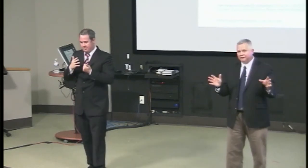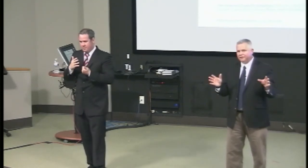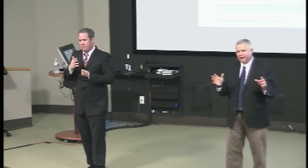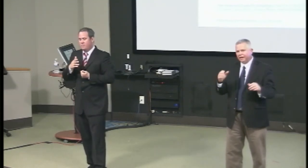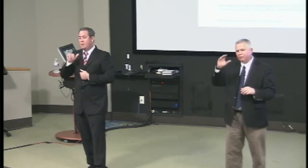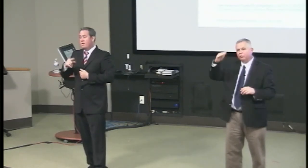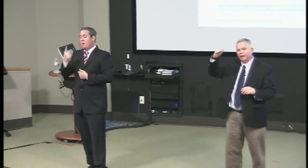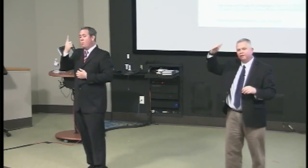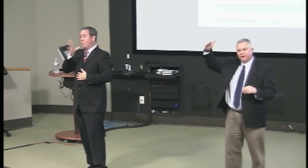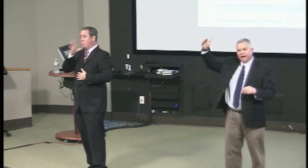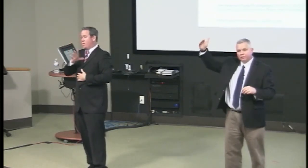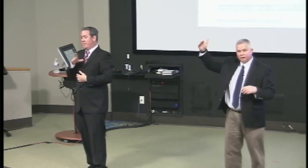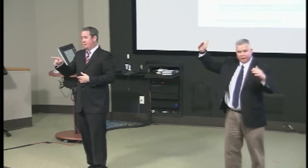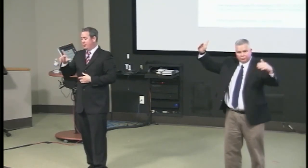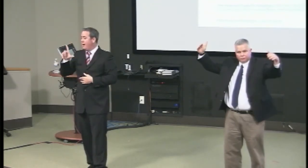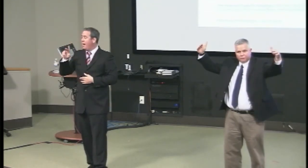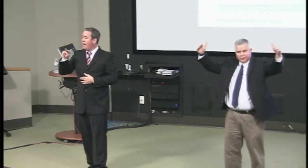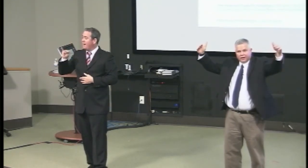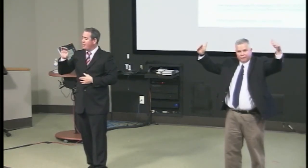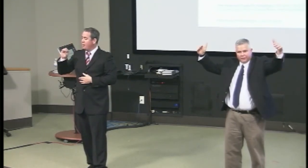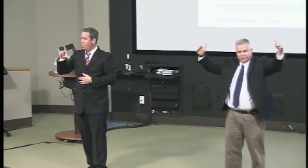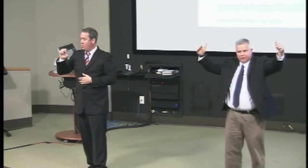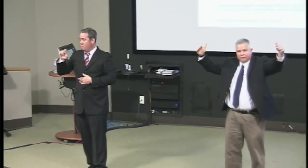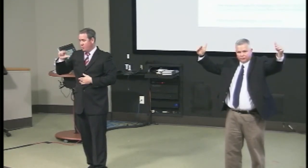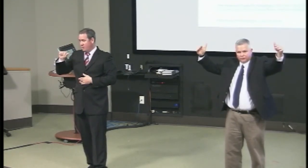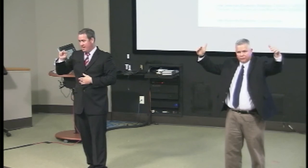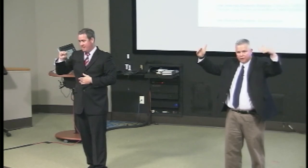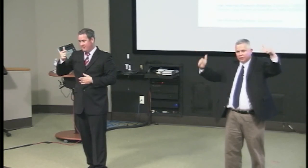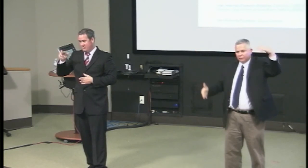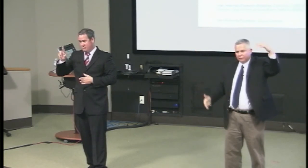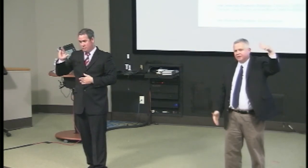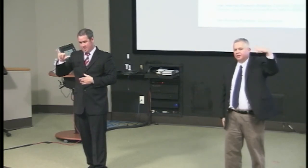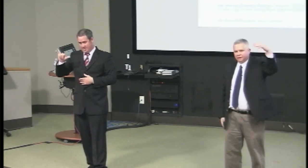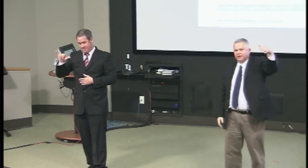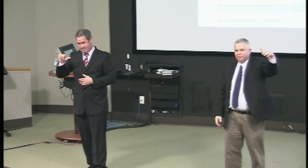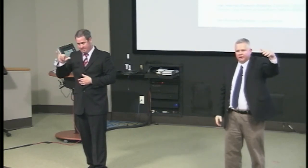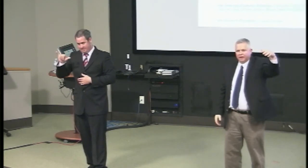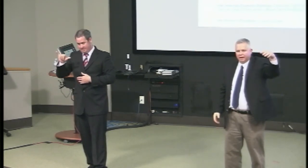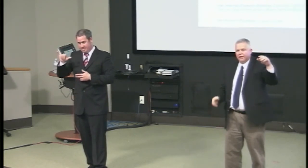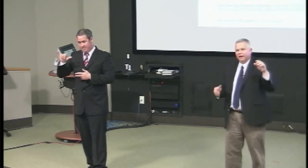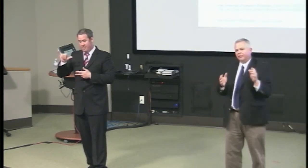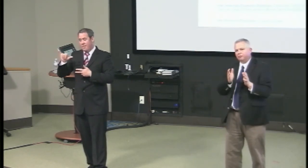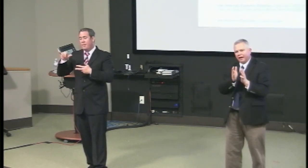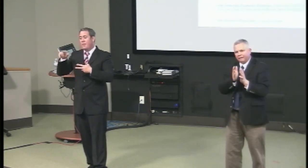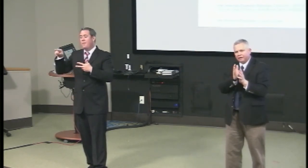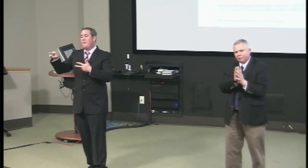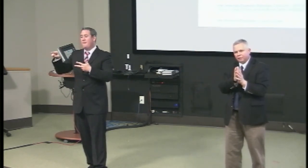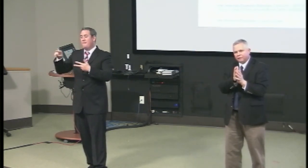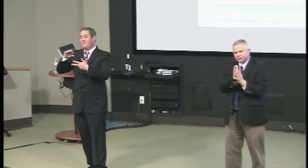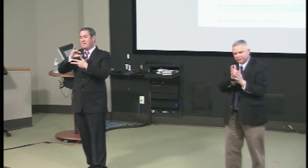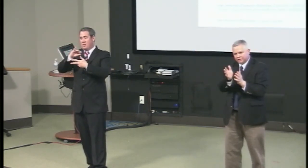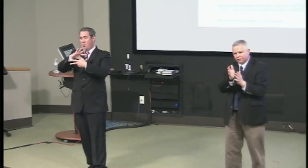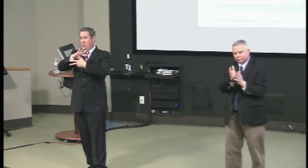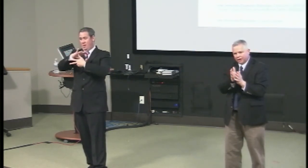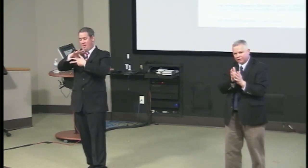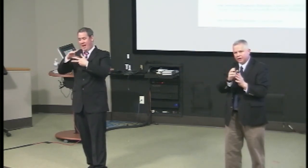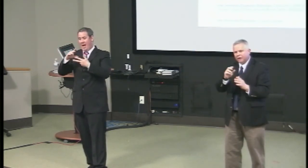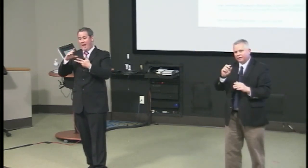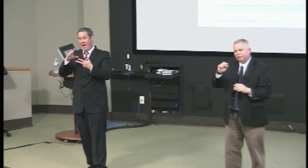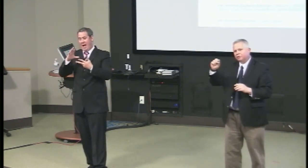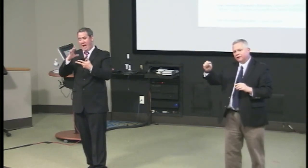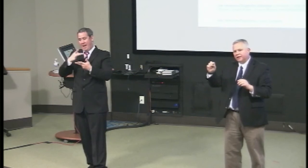we have a lot of data and we're waiting for the outcome data, which will be done by this summer. So basically the time 3 data. And then we have a number of